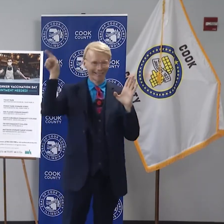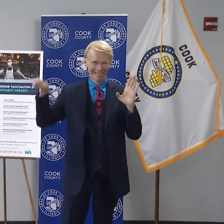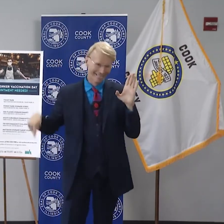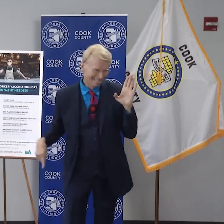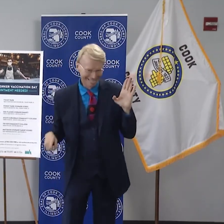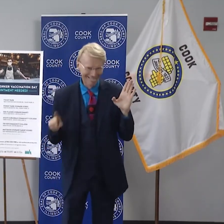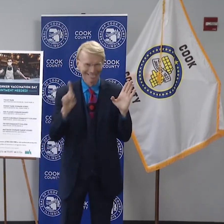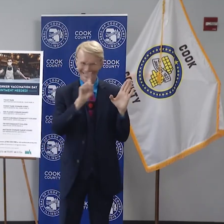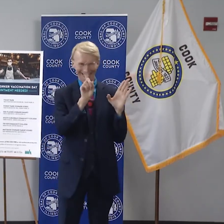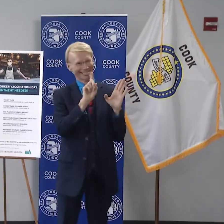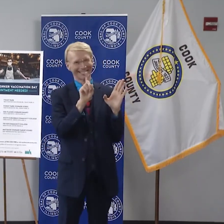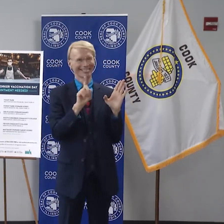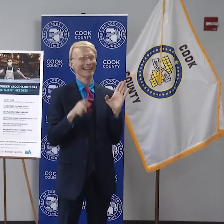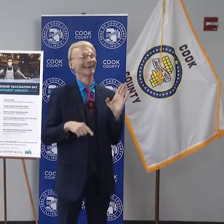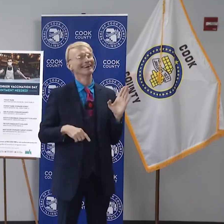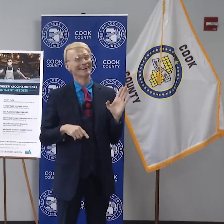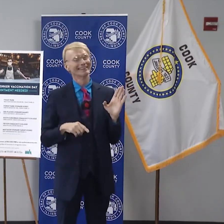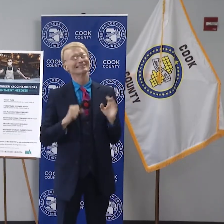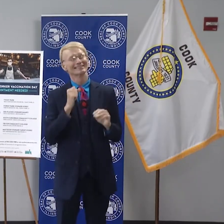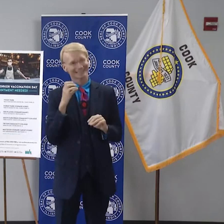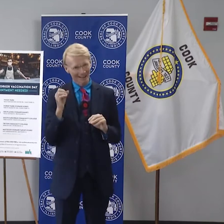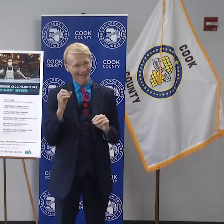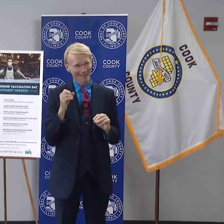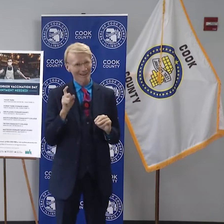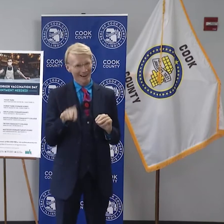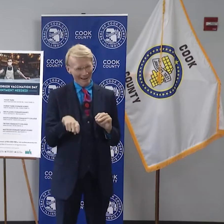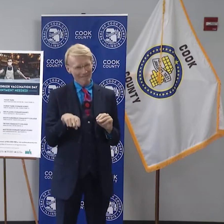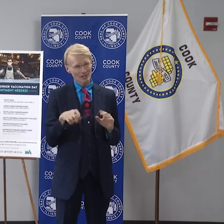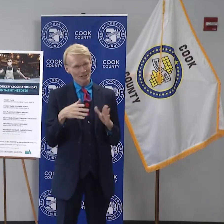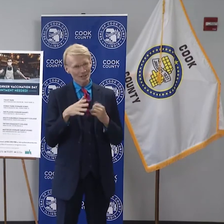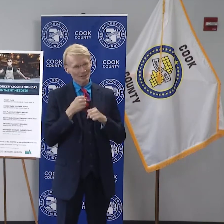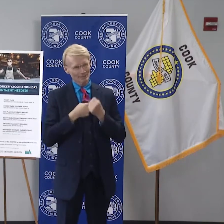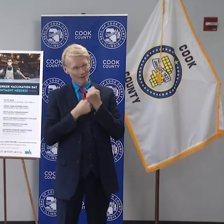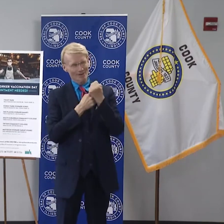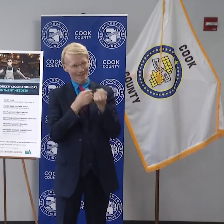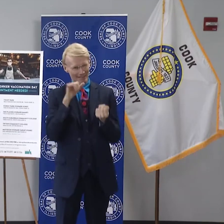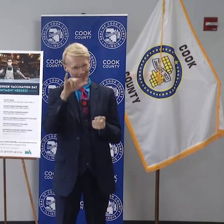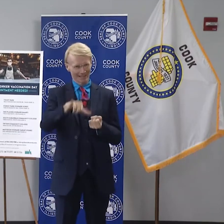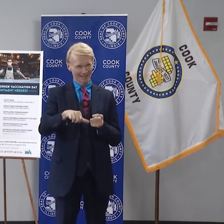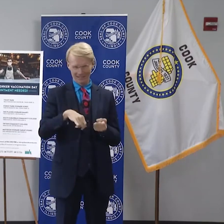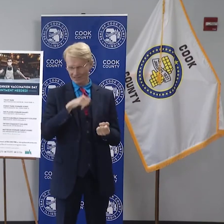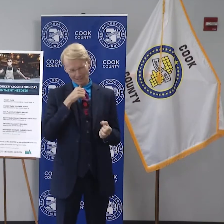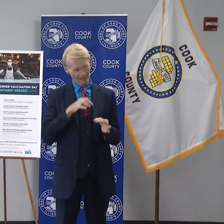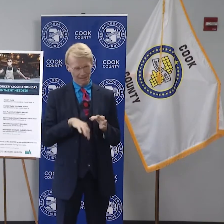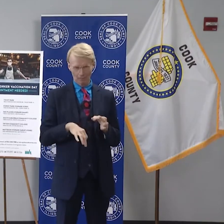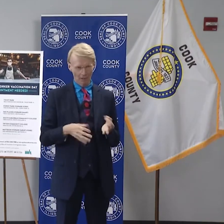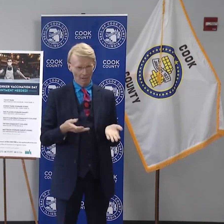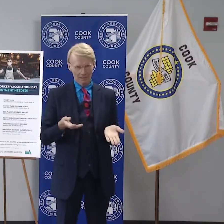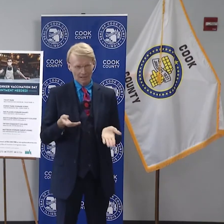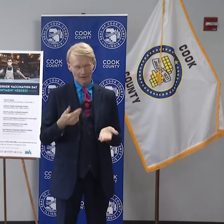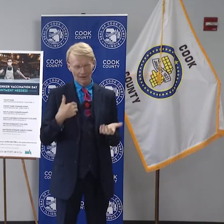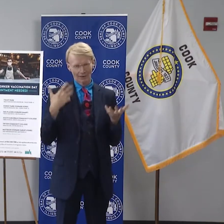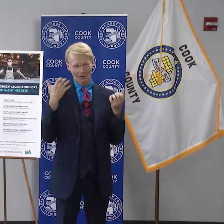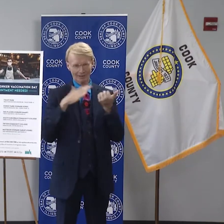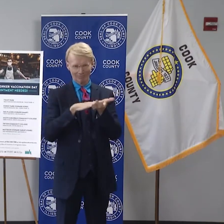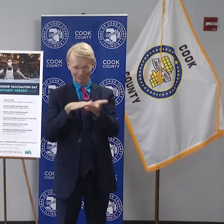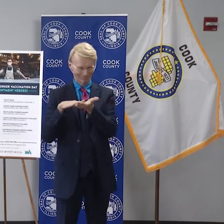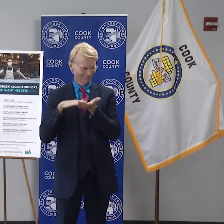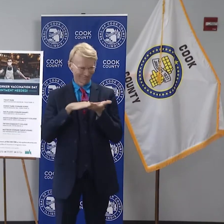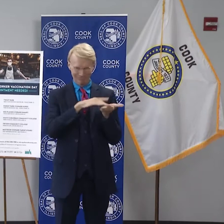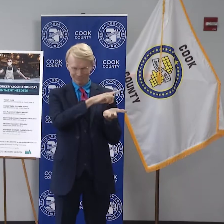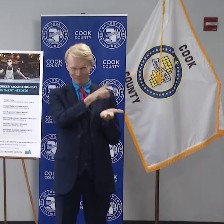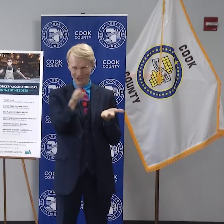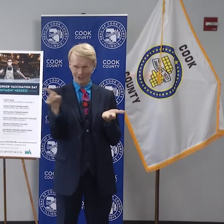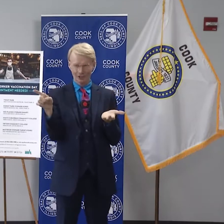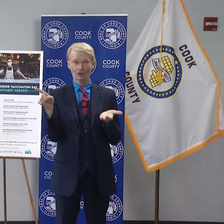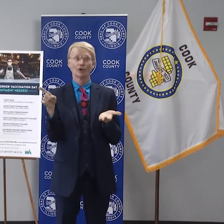our football here. So we got to push this through, and this is going to be hard. This is not going to be easy. So I got to congratulate everyone in the room because